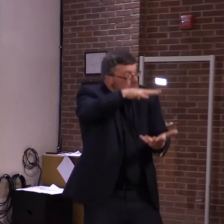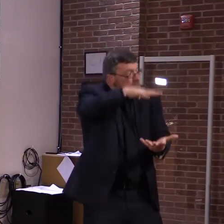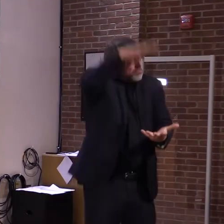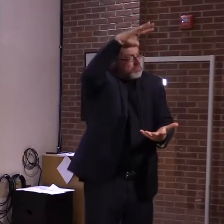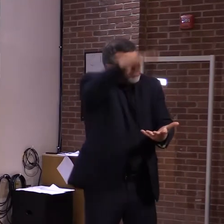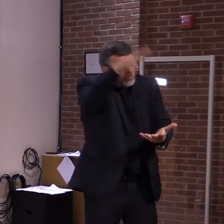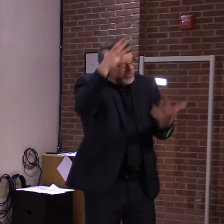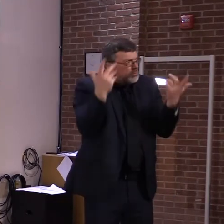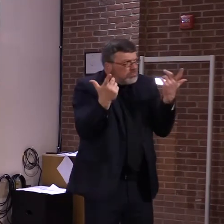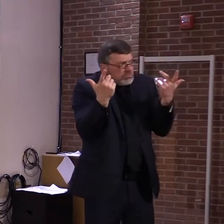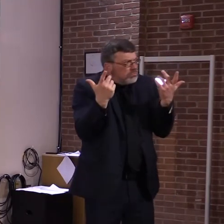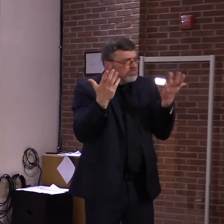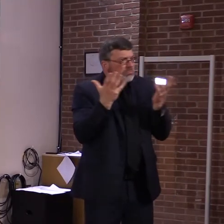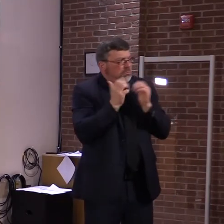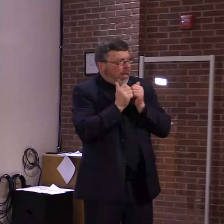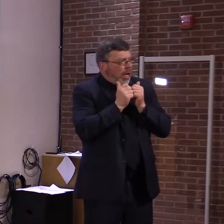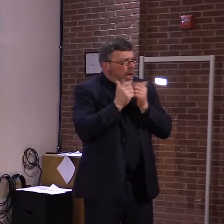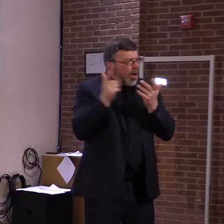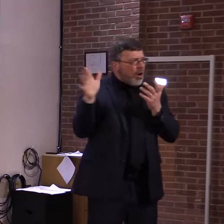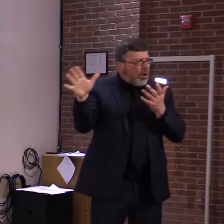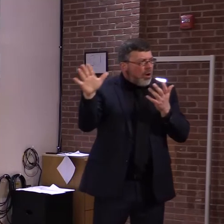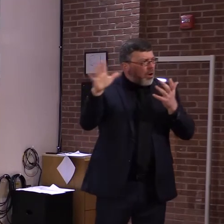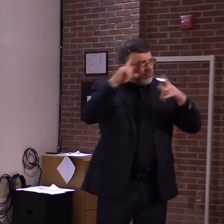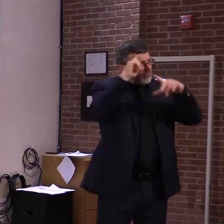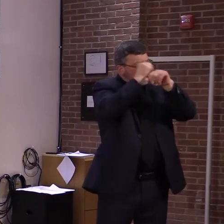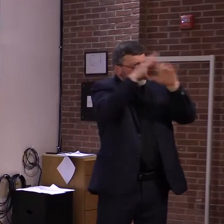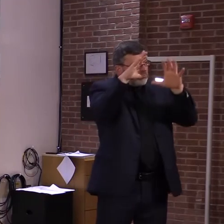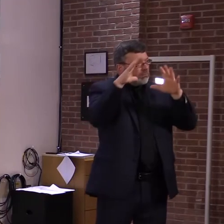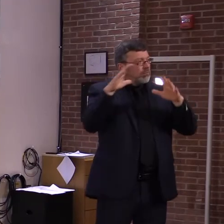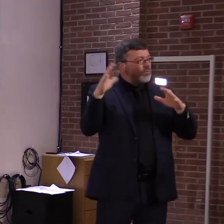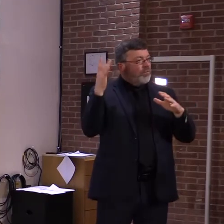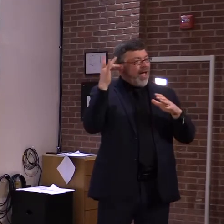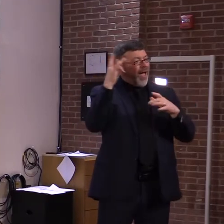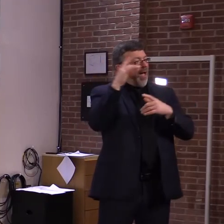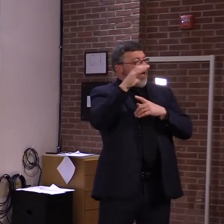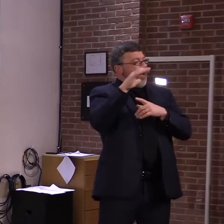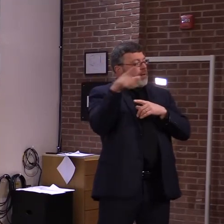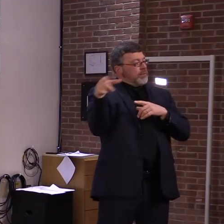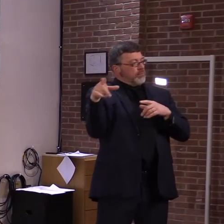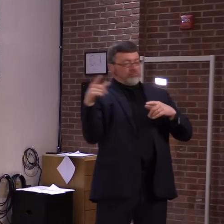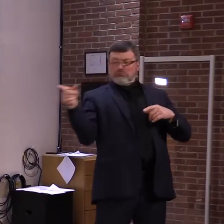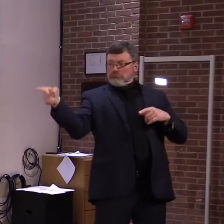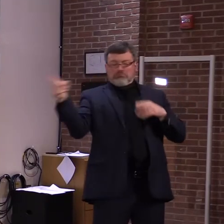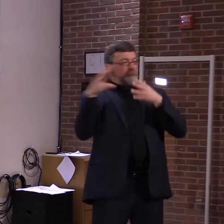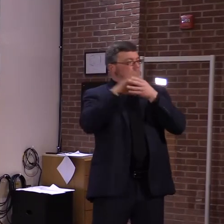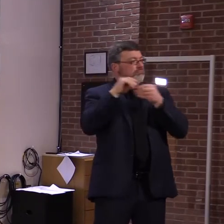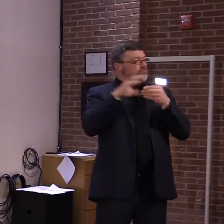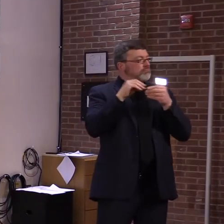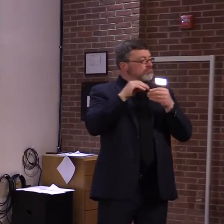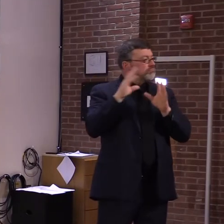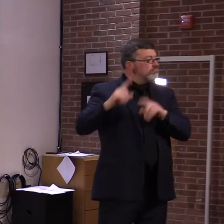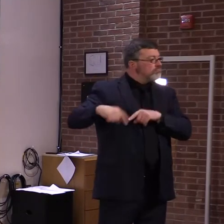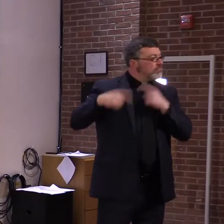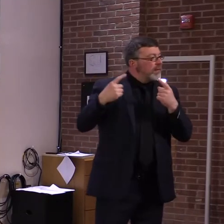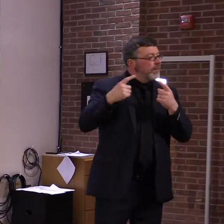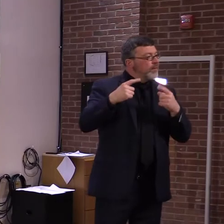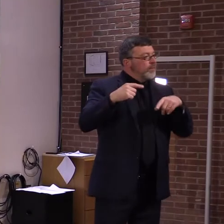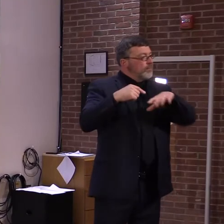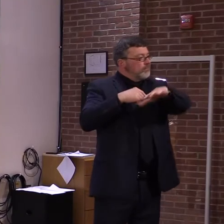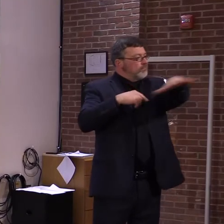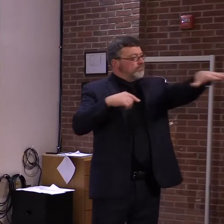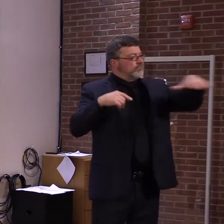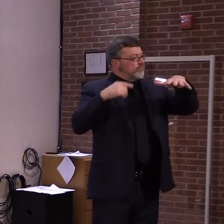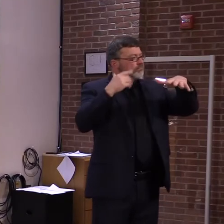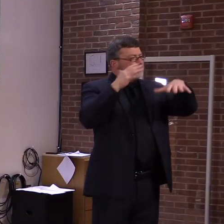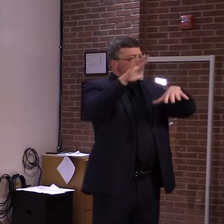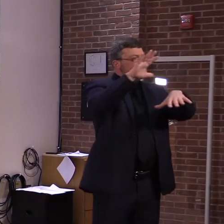that population to the number that you have, so it would at least initially drop the number of, or the percentage of